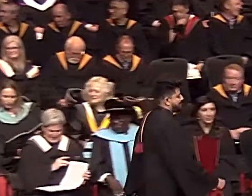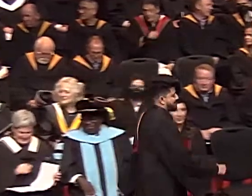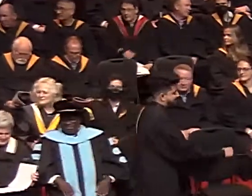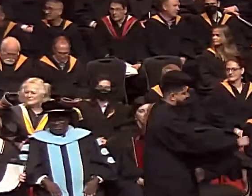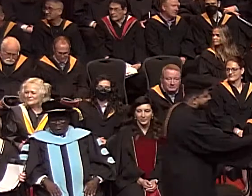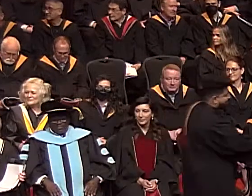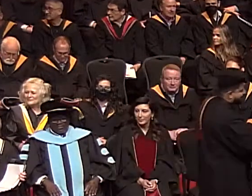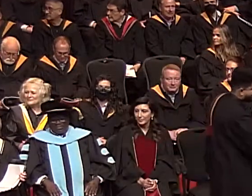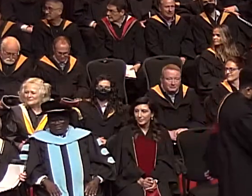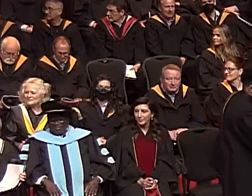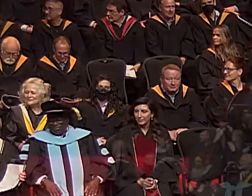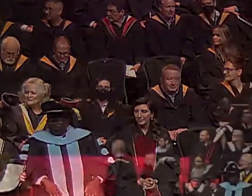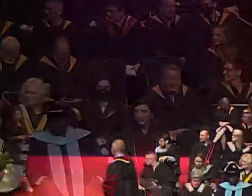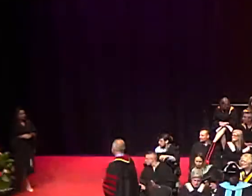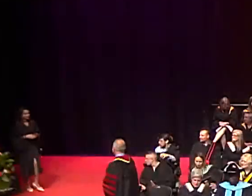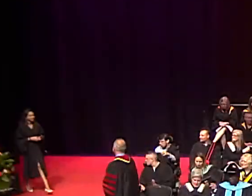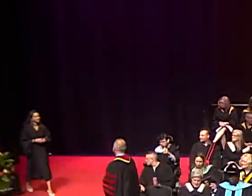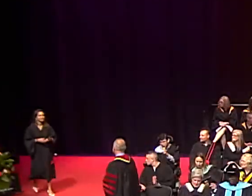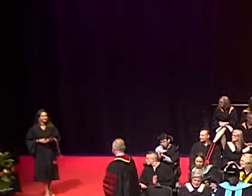Deepa.